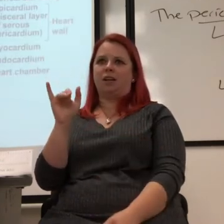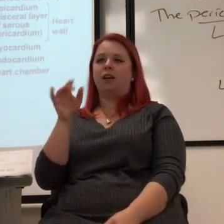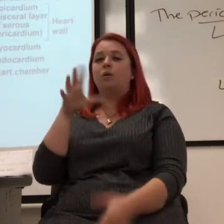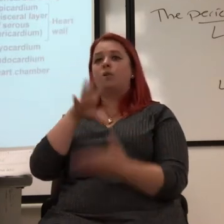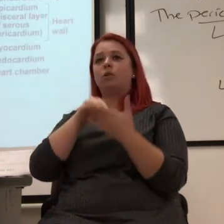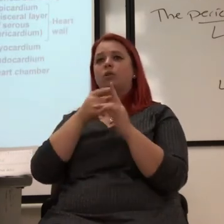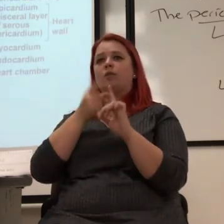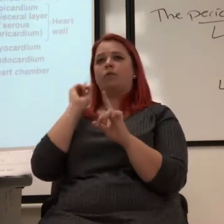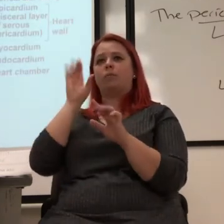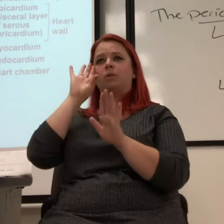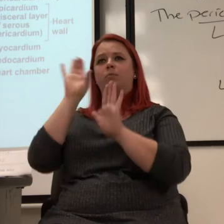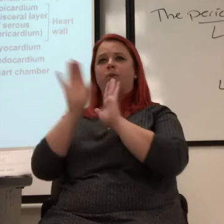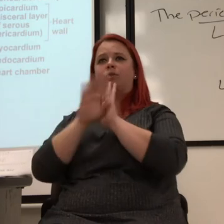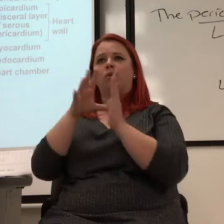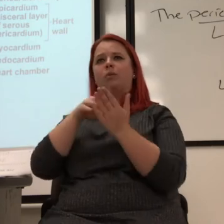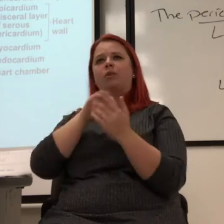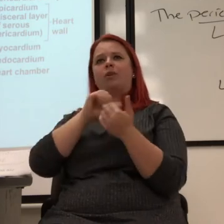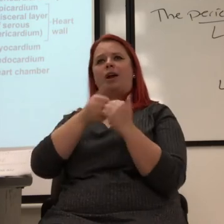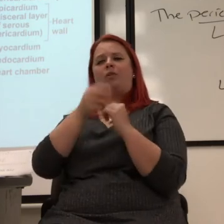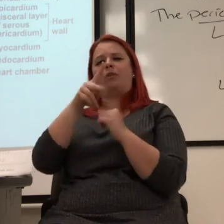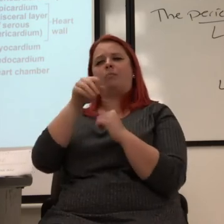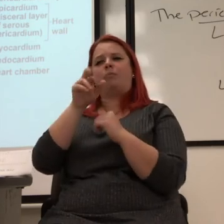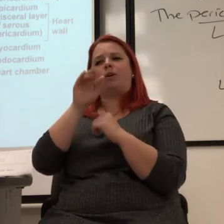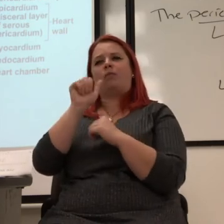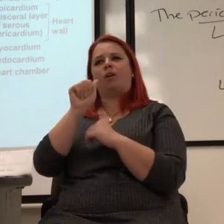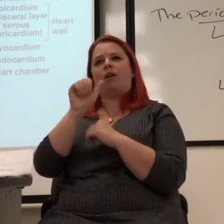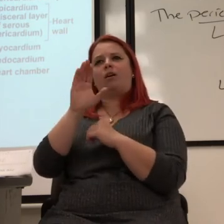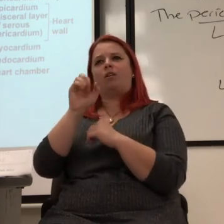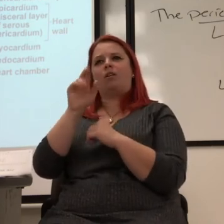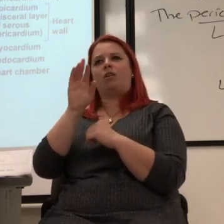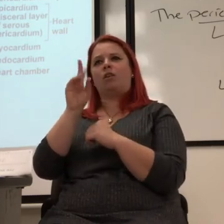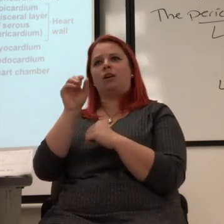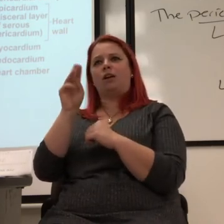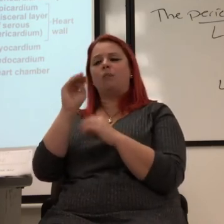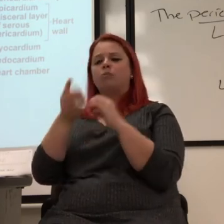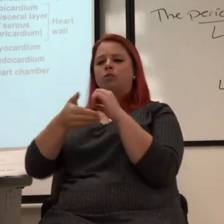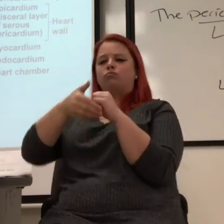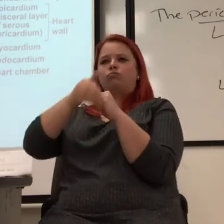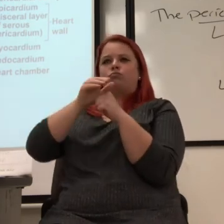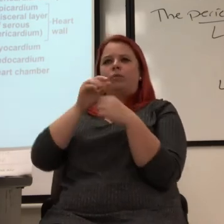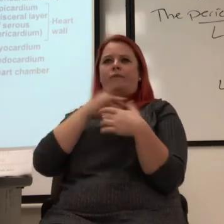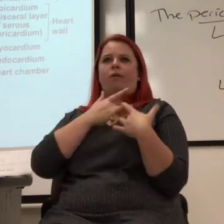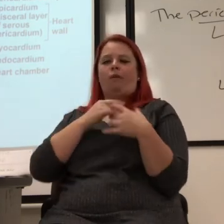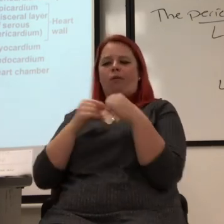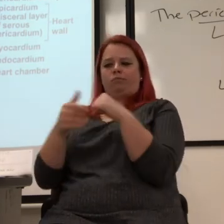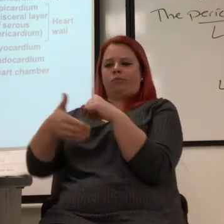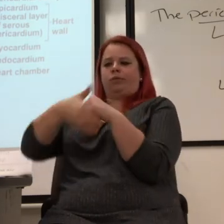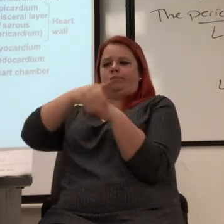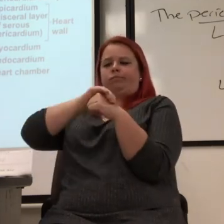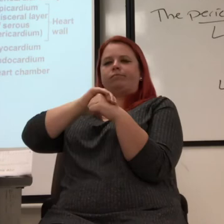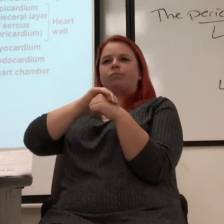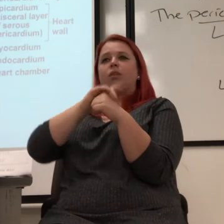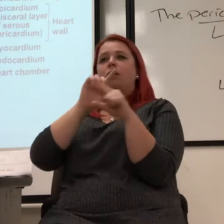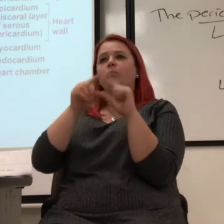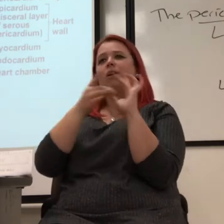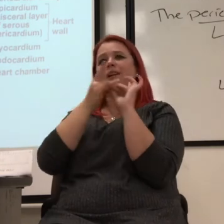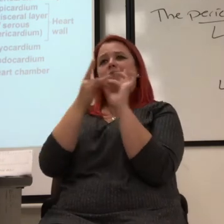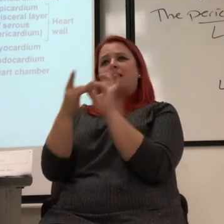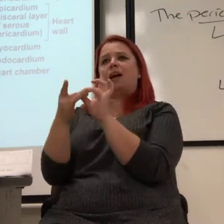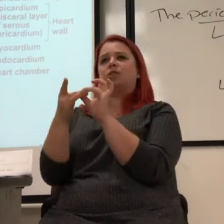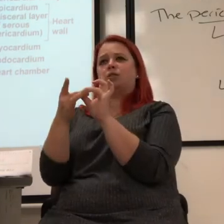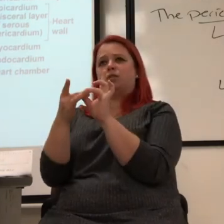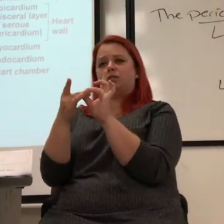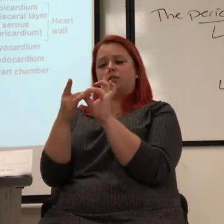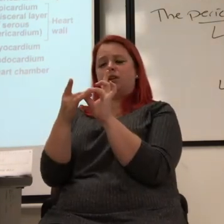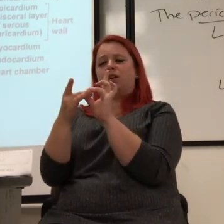how the pericardium, it covers the heart, but it kind of attaches to, there's a fibrous part that